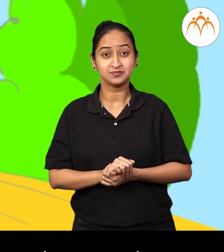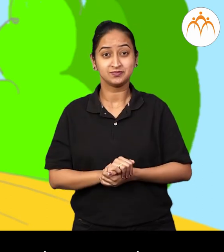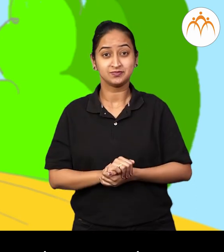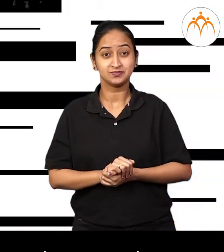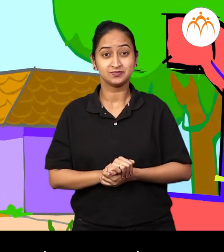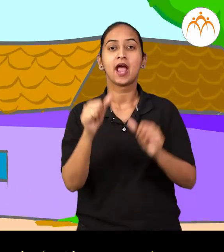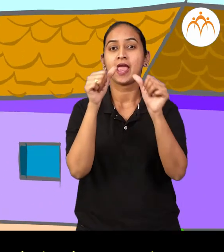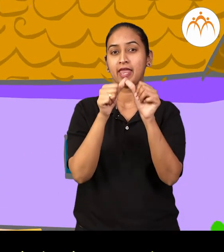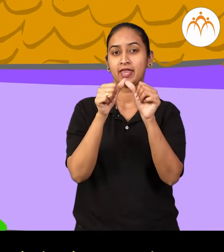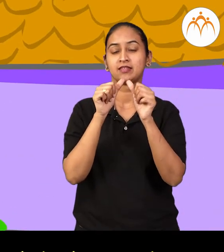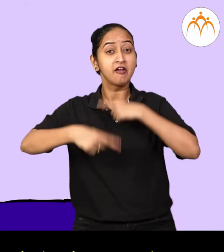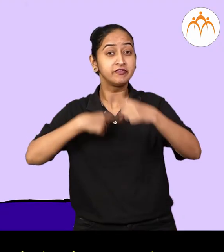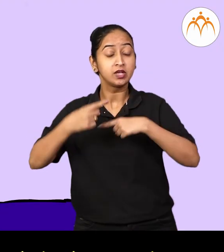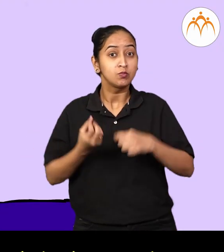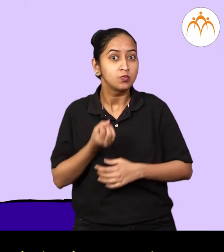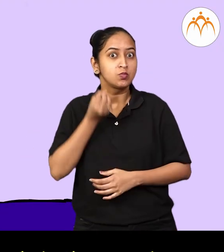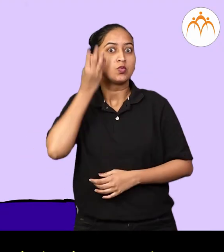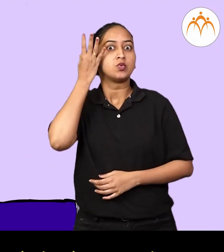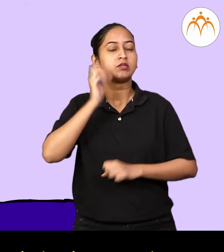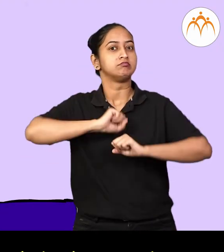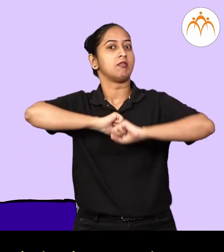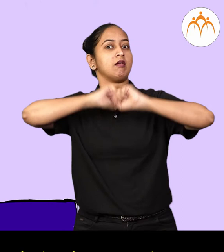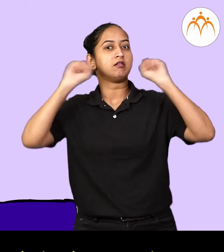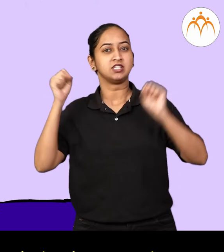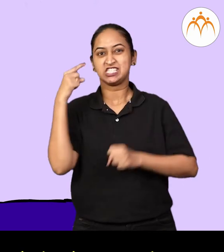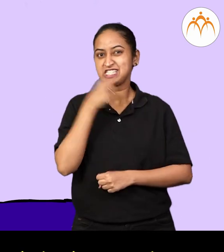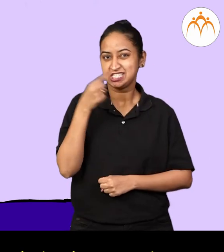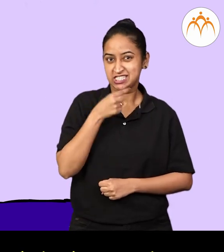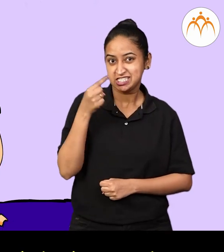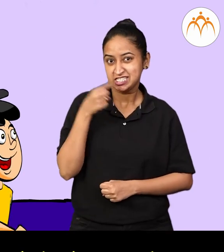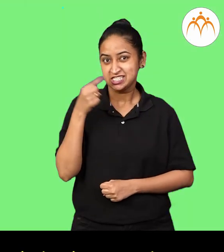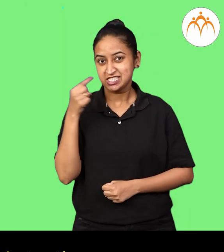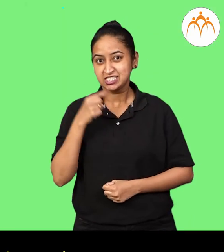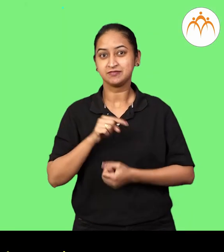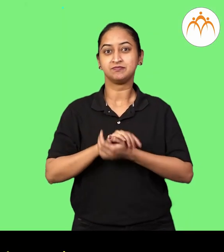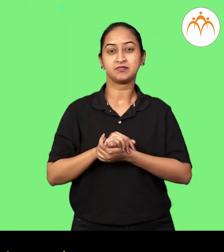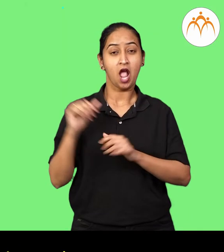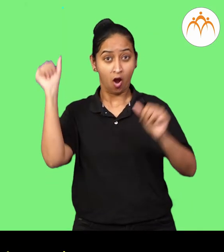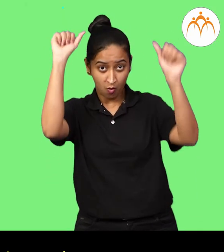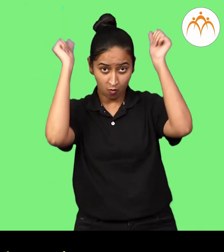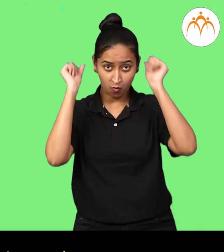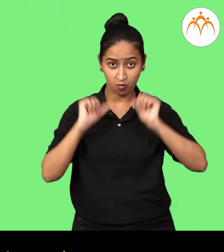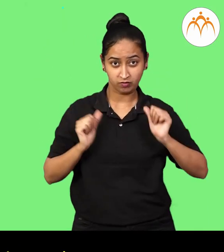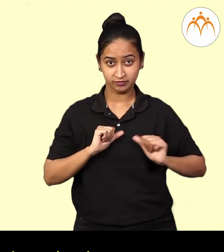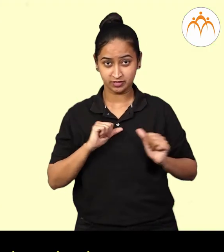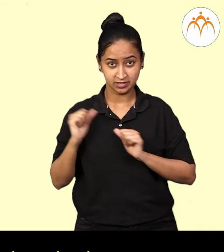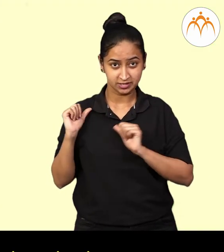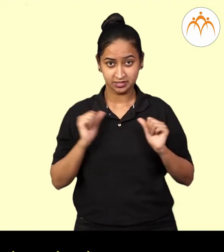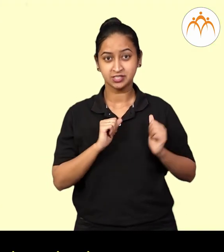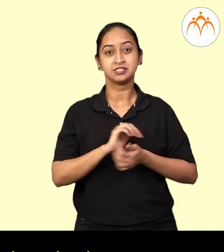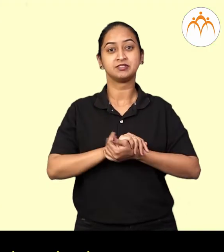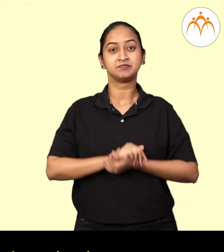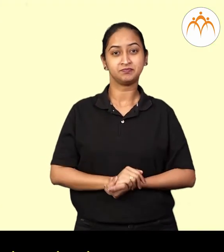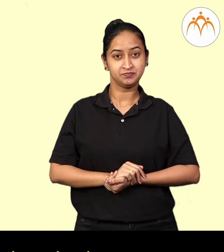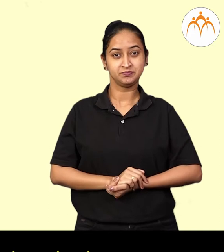them. Every day, Aamit got up early in the morning. He brushed his teeth. Then he